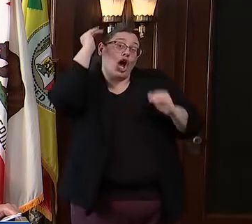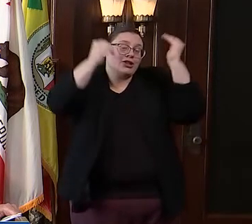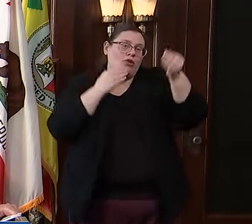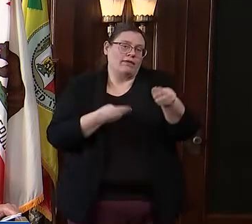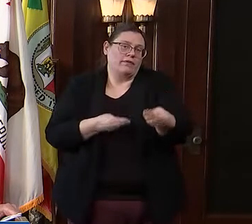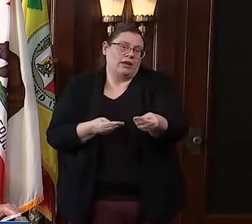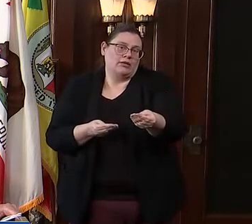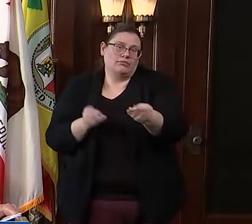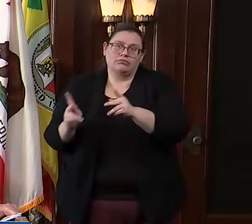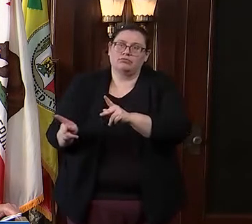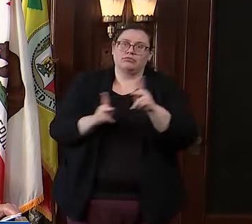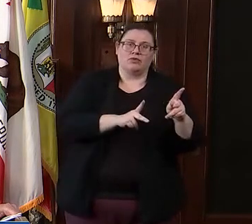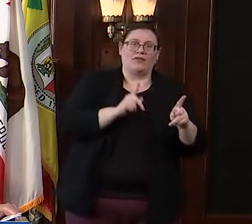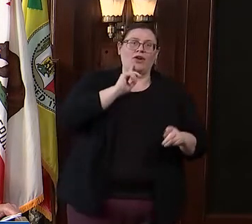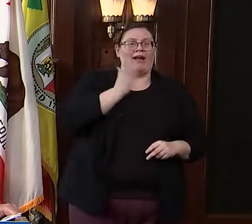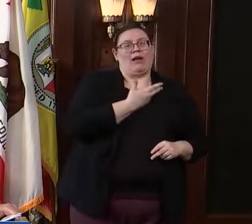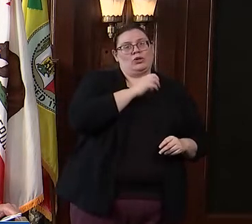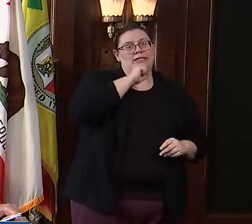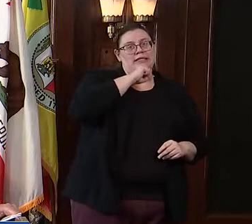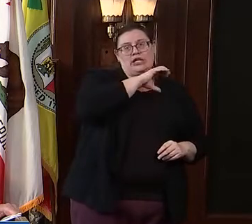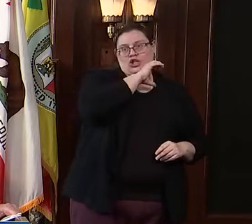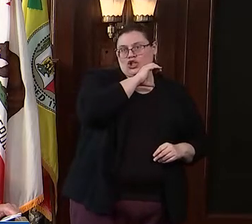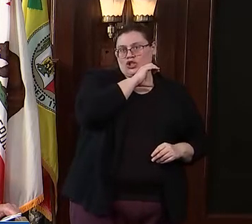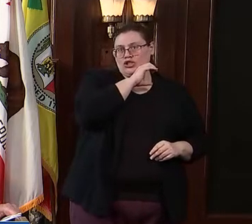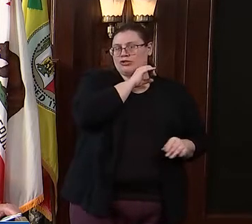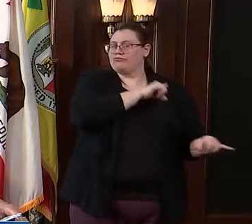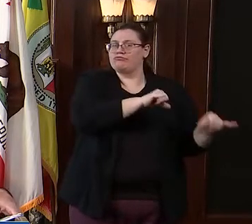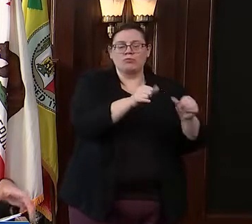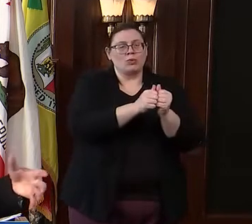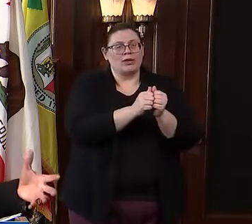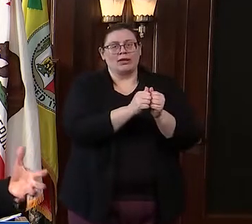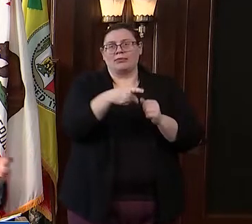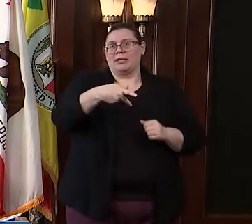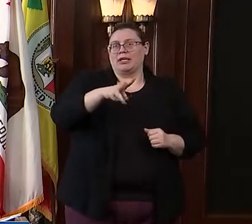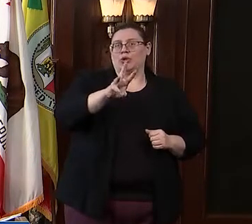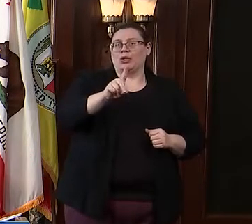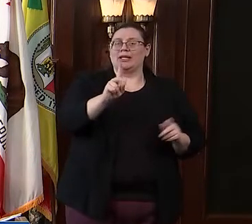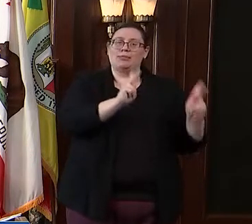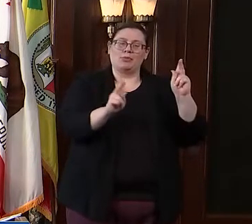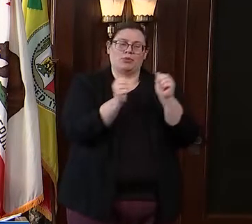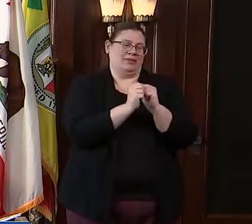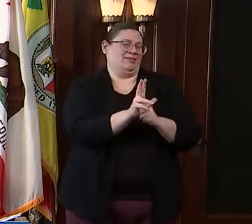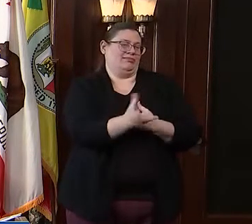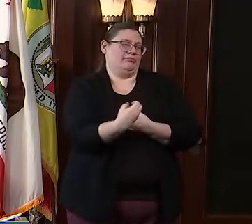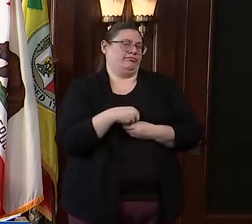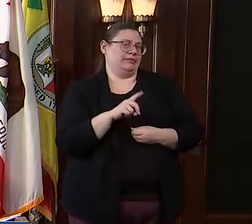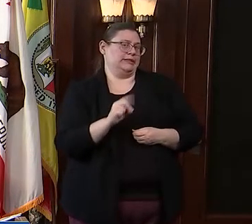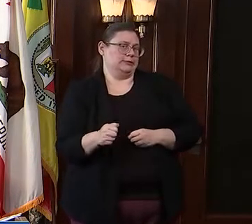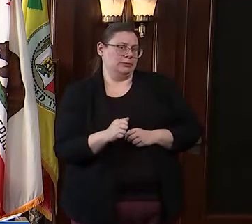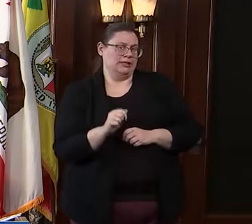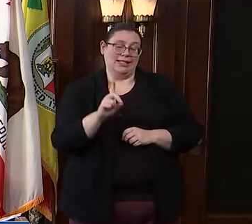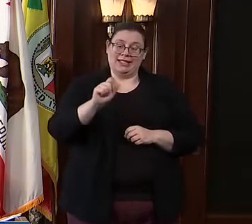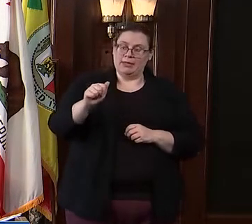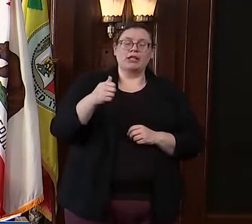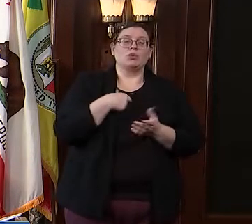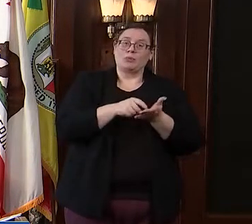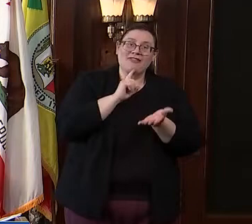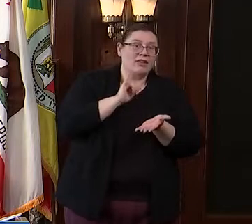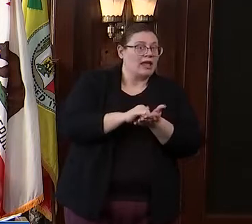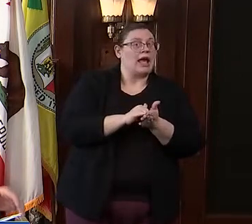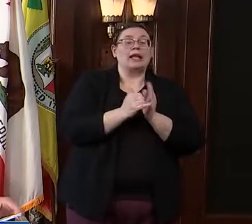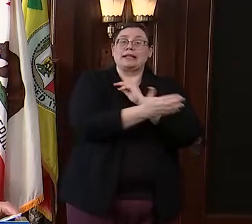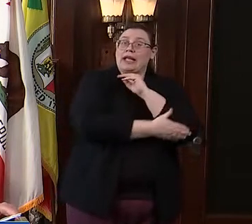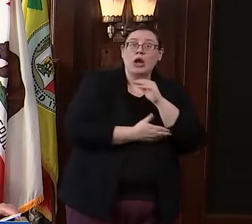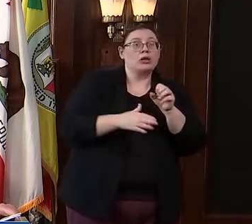as they're doing with us for our seniors, and as we're doing with our people with disabilities. We're all carrying those costs. County, local